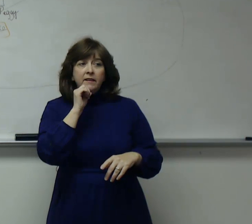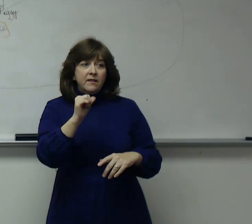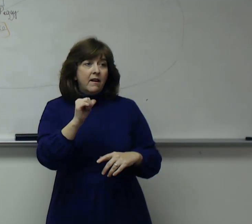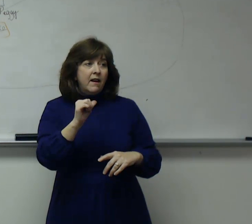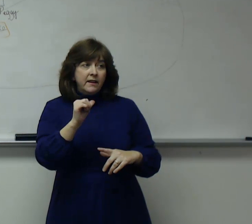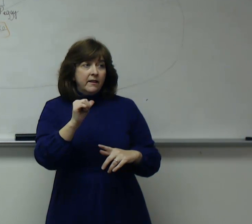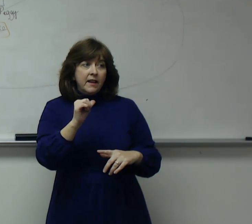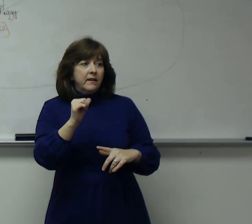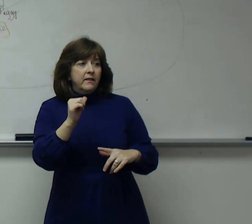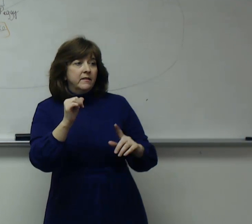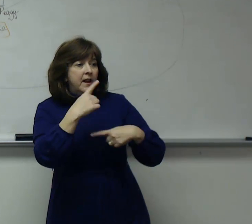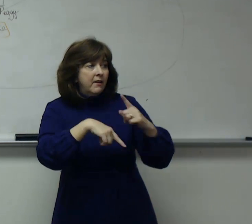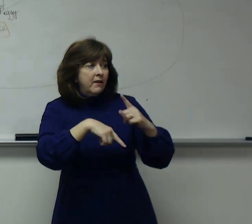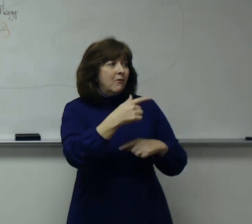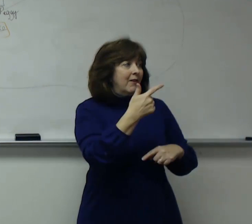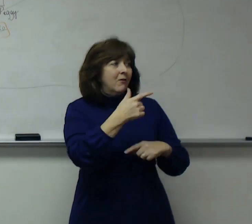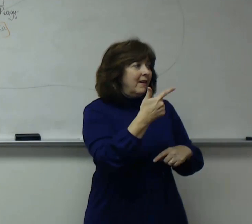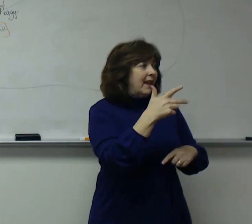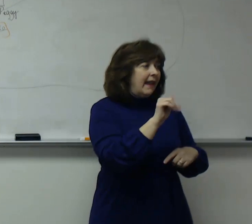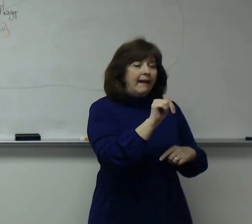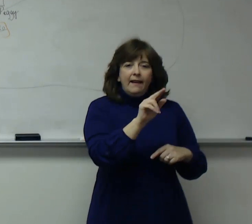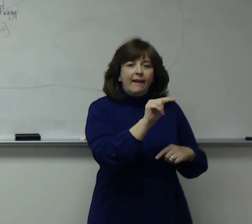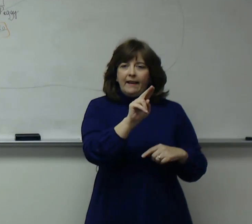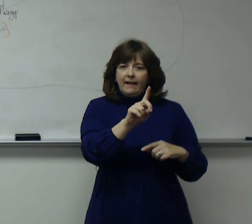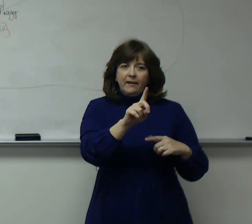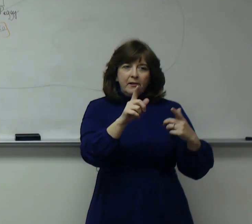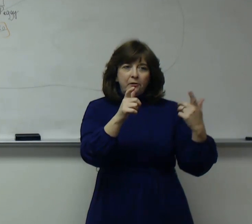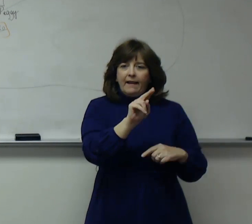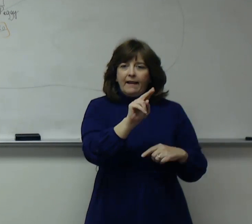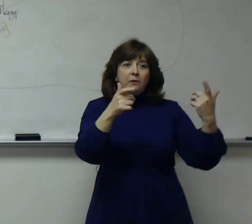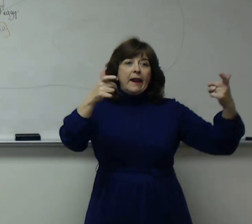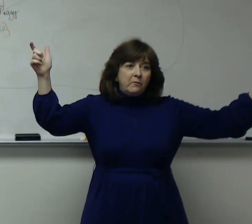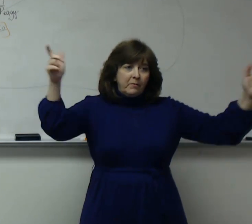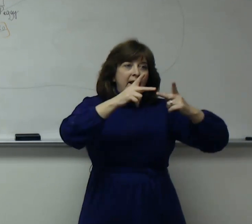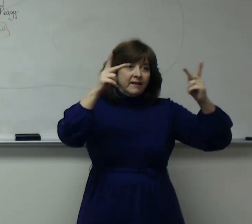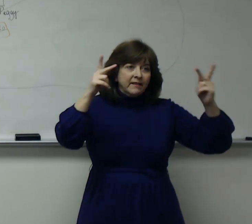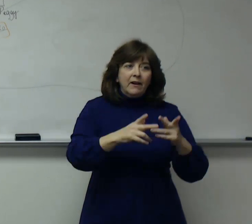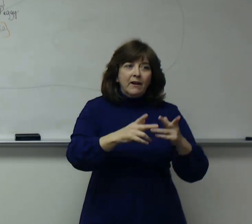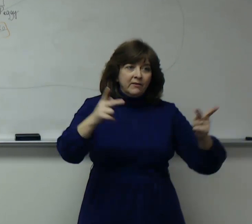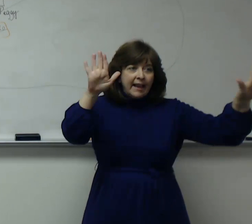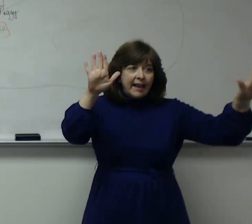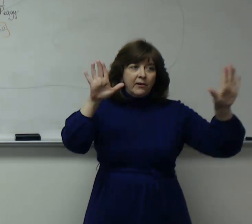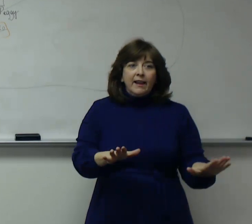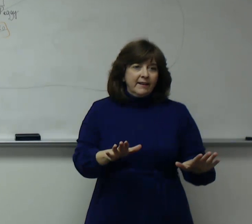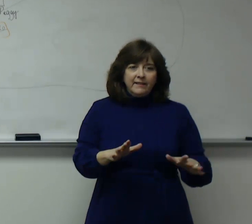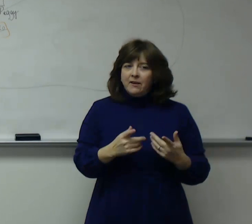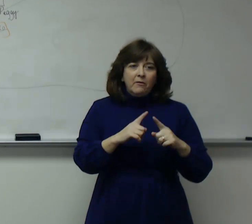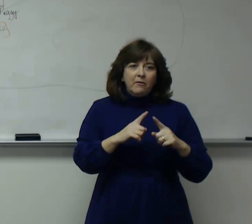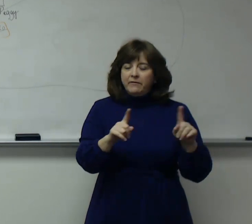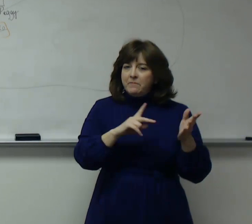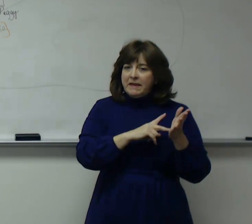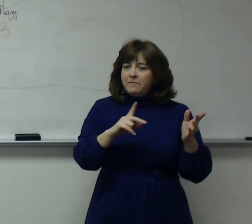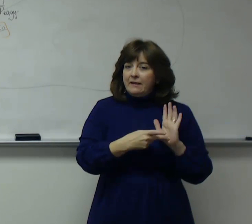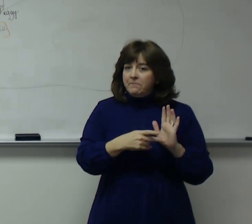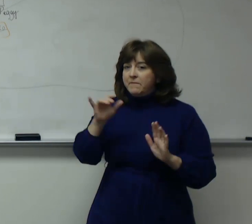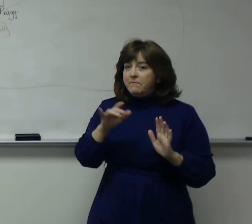not the sign for a grand old place or ain't that grand. It's a whole different meaning. That